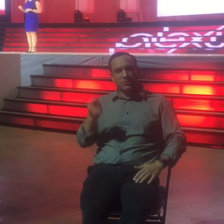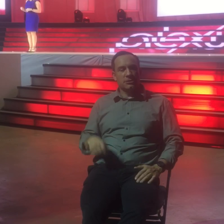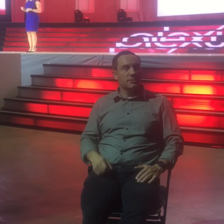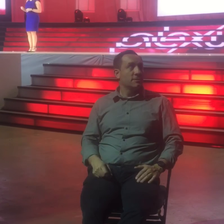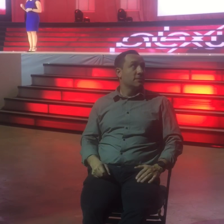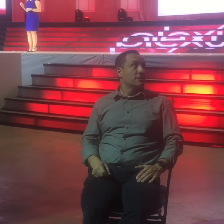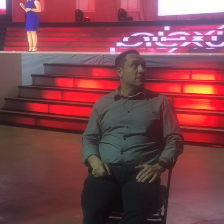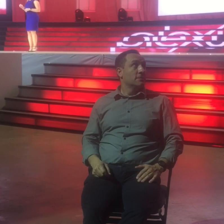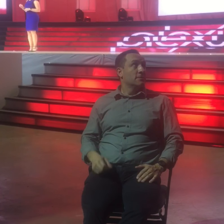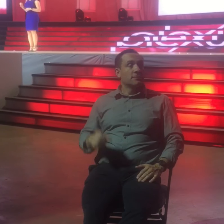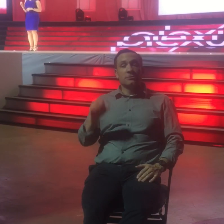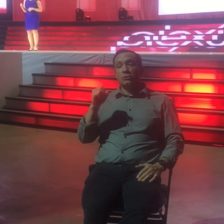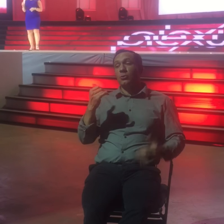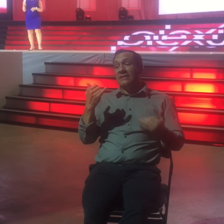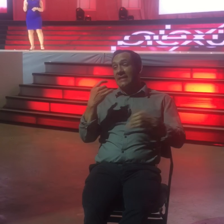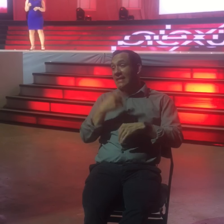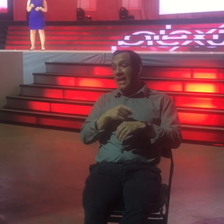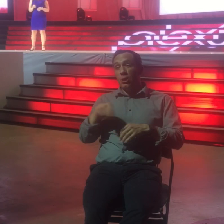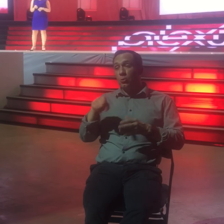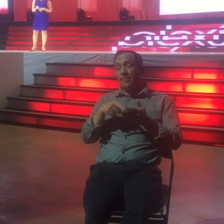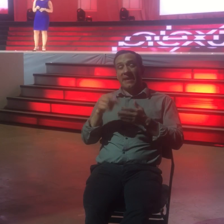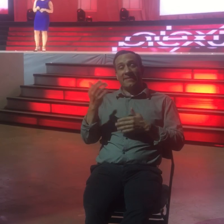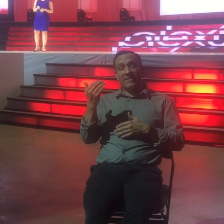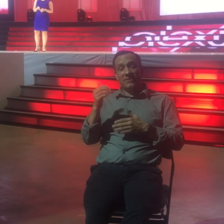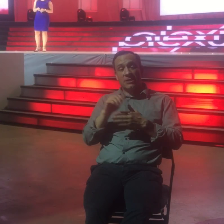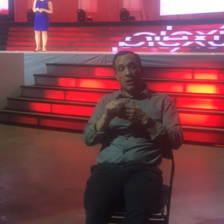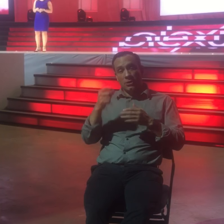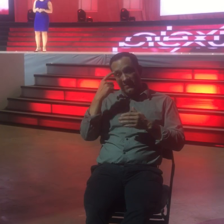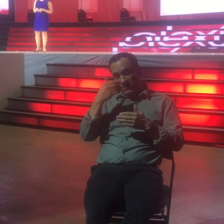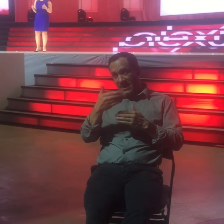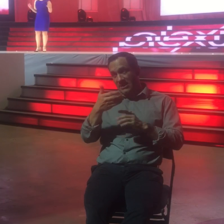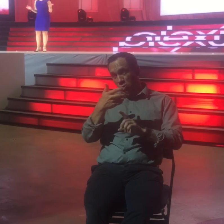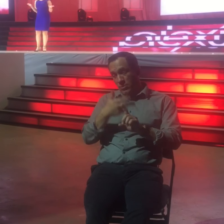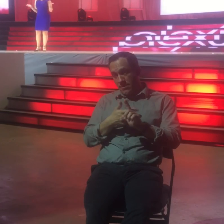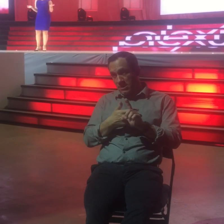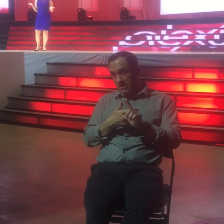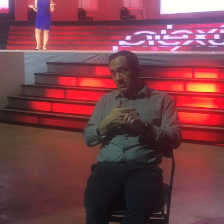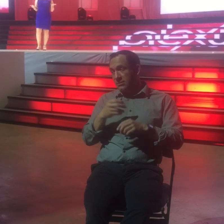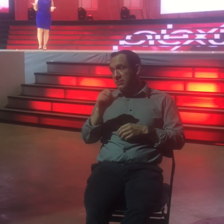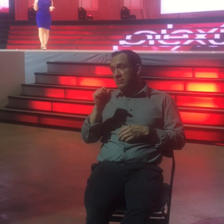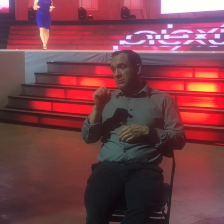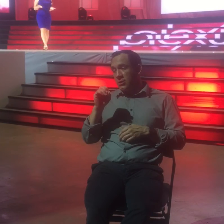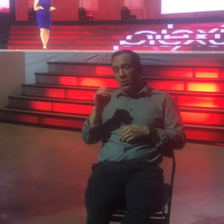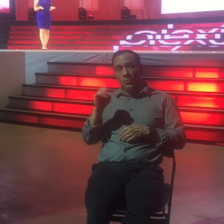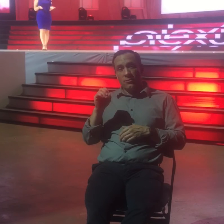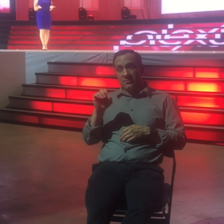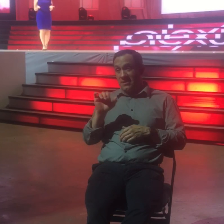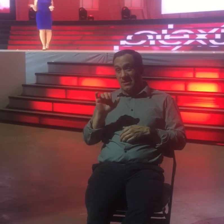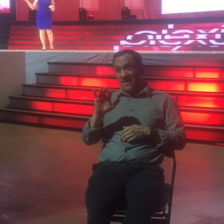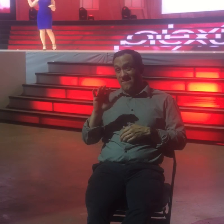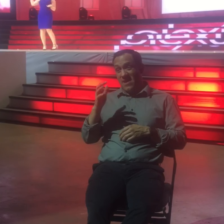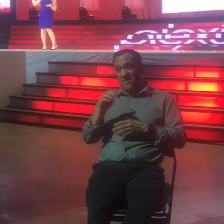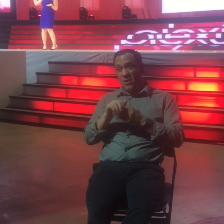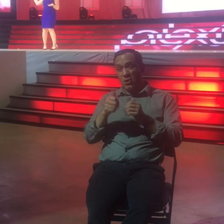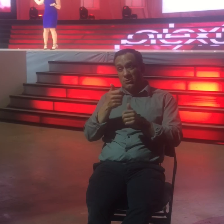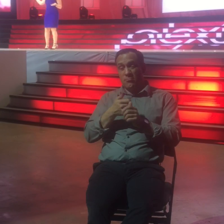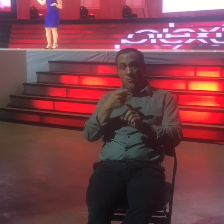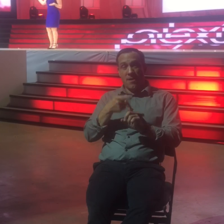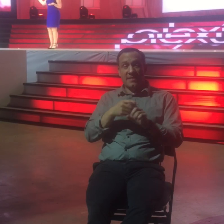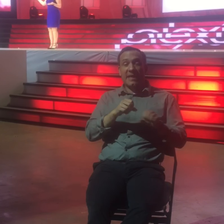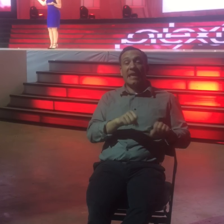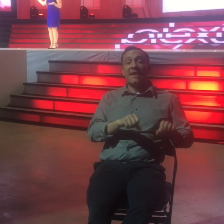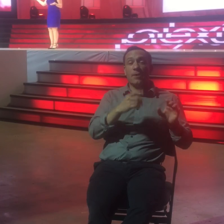So today, you are only paying $15 for the next 3 months. So I look at that as sort of like $5 a month, right? Give up one coffee